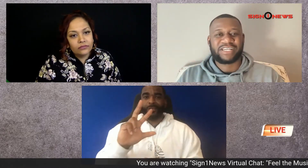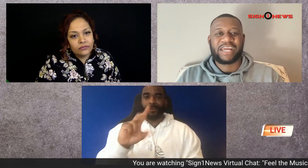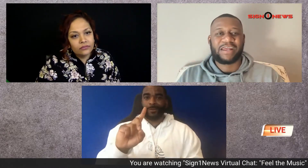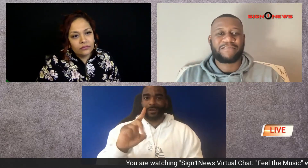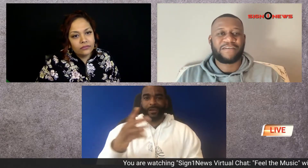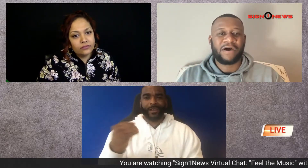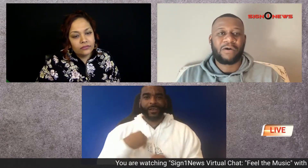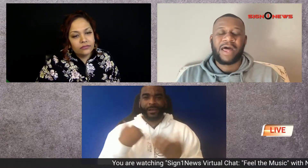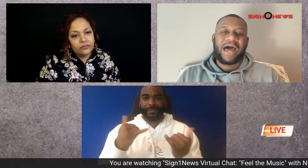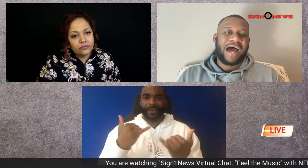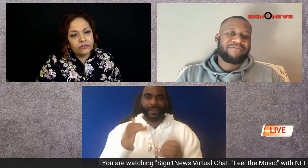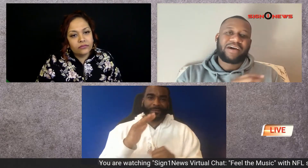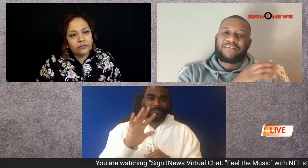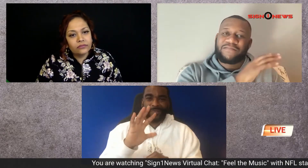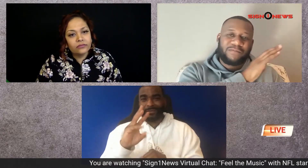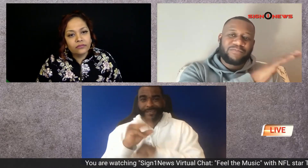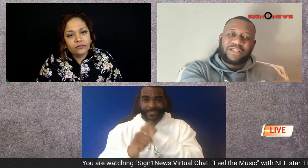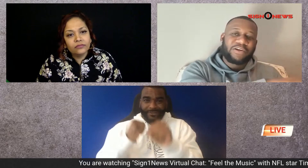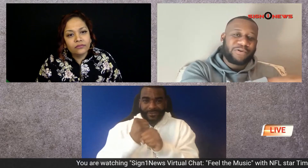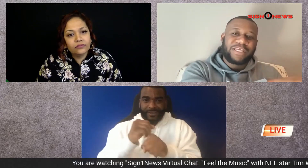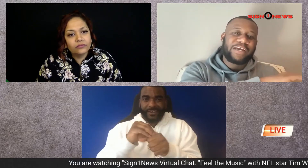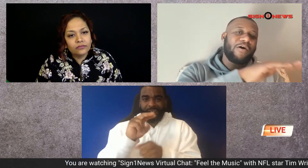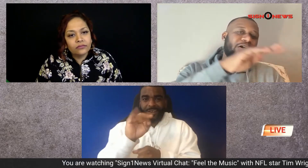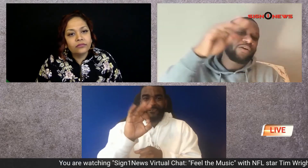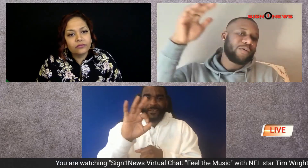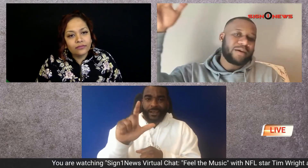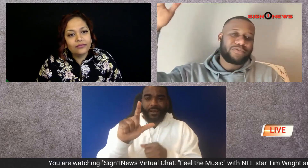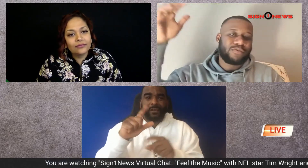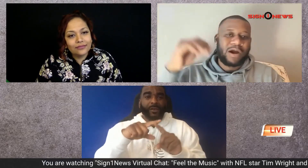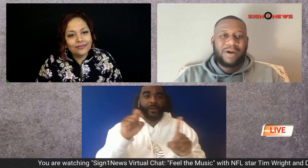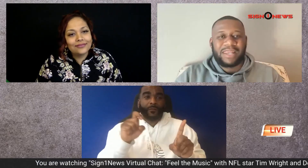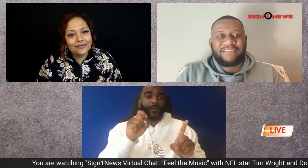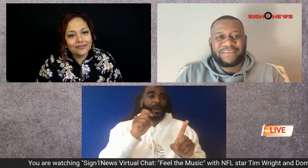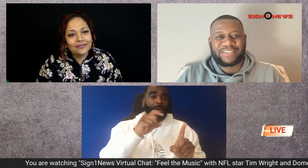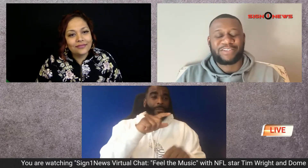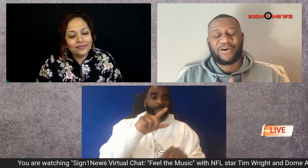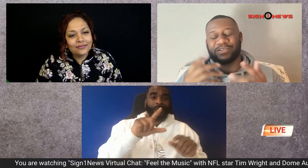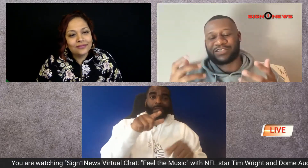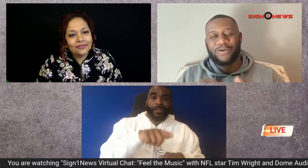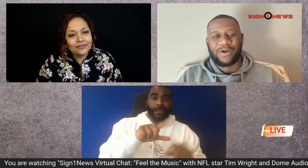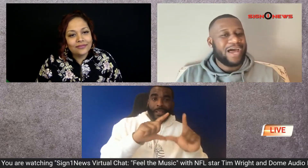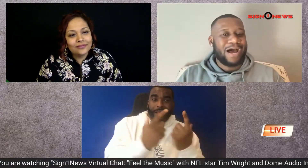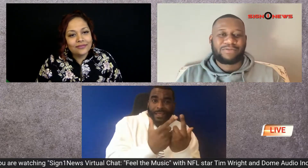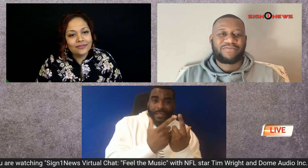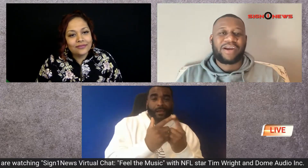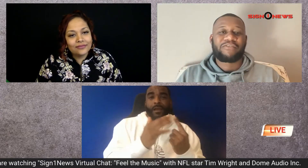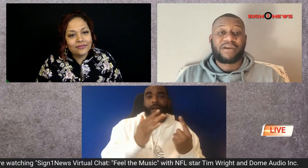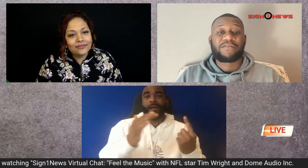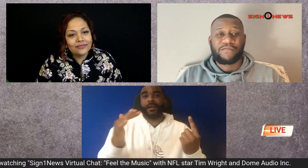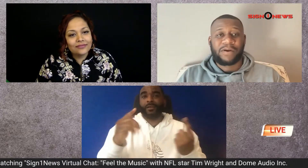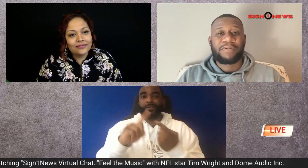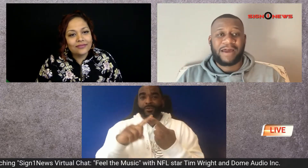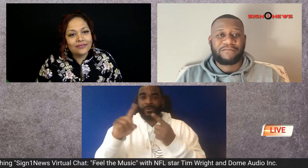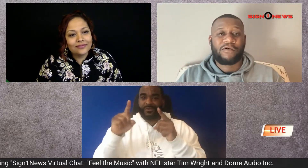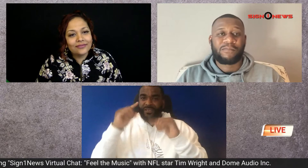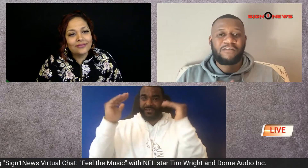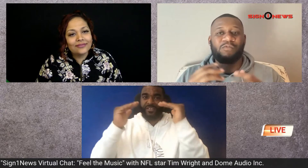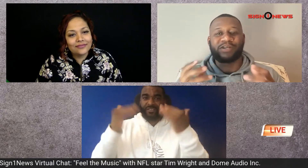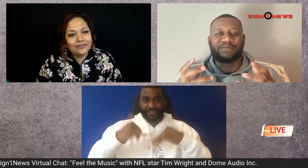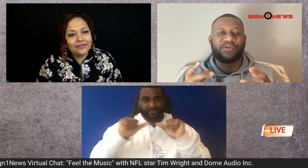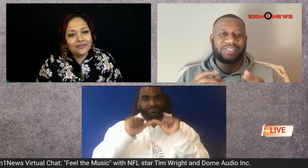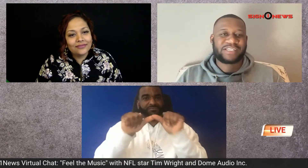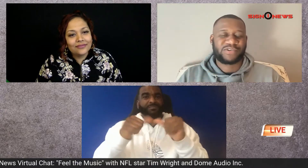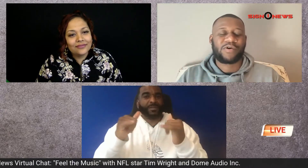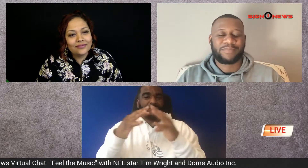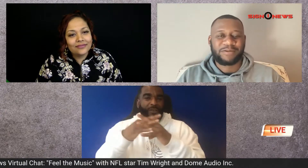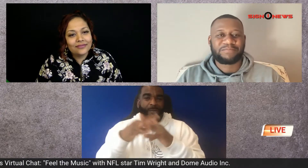6 years in the NFL, I've done it from little league all the way up throughout my life as an adult. So I was very grateful for the platform of